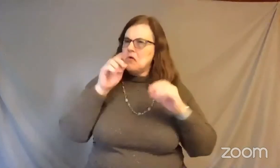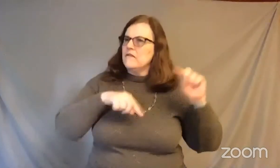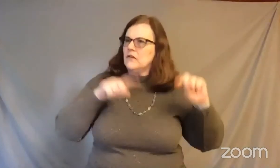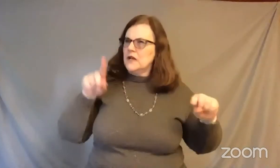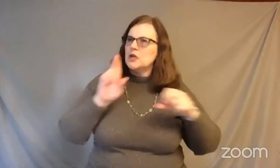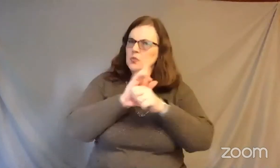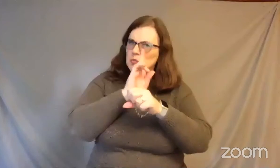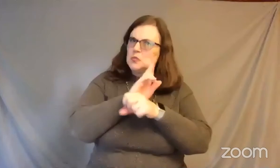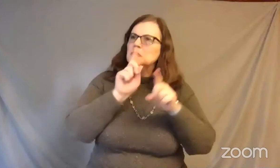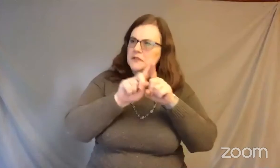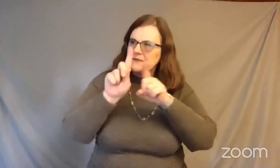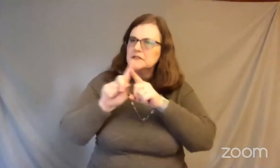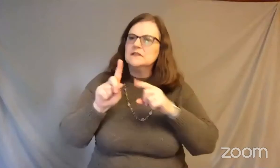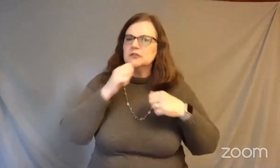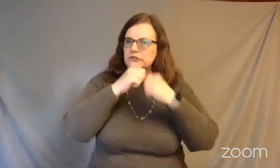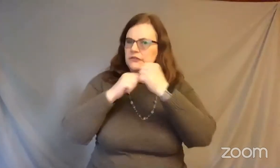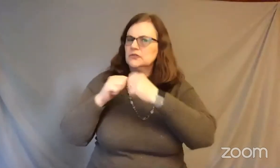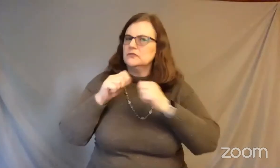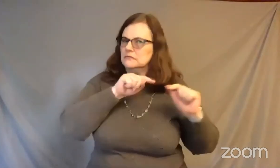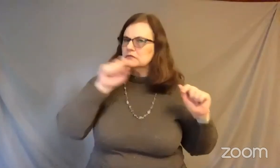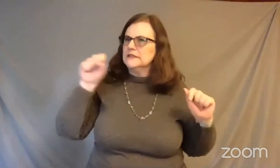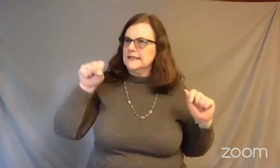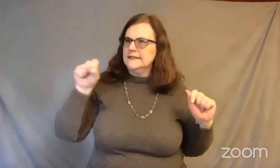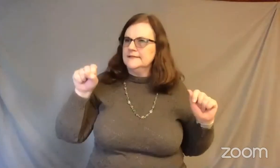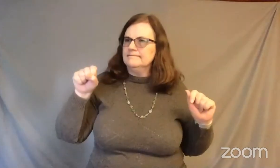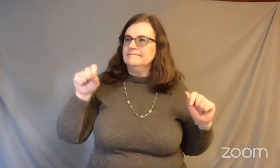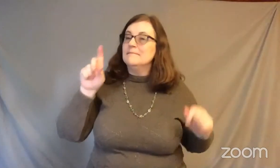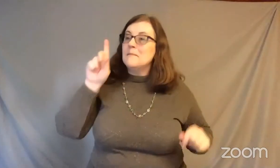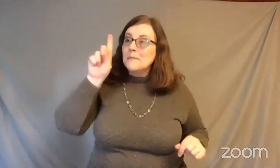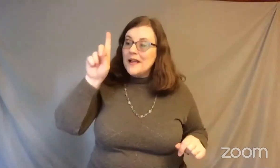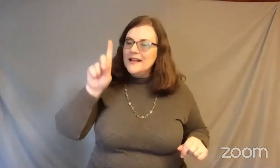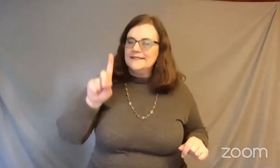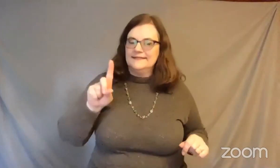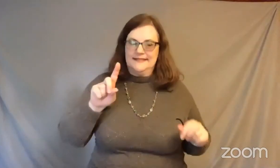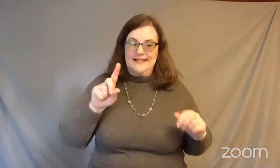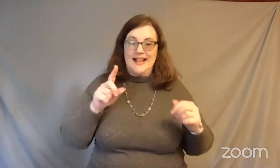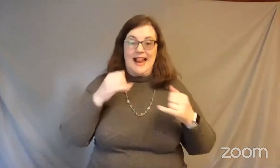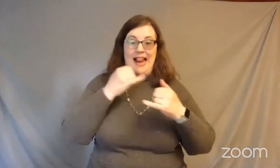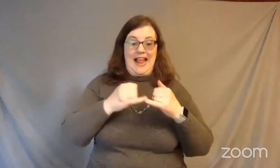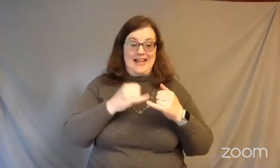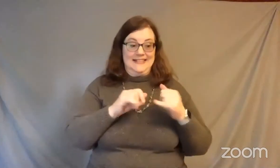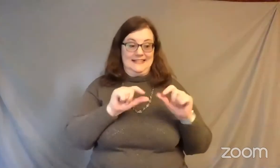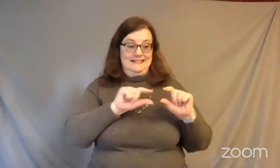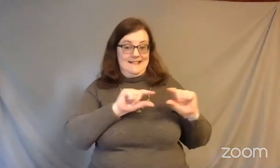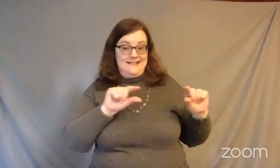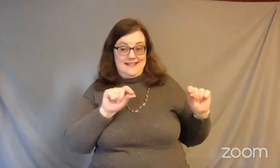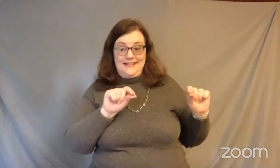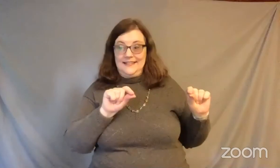bilinguals, we see a little bit of difference. We see a variation in position used in the sign language.